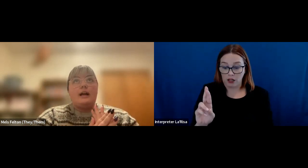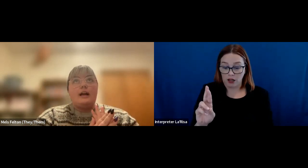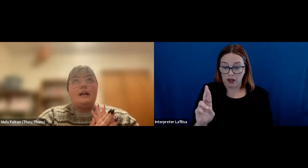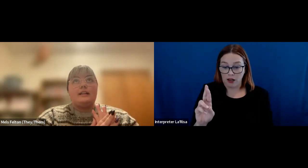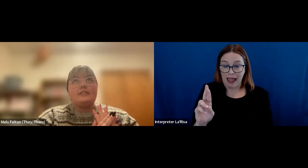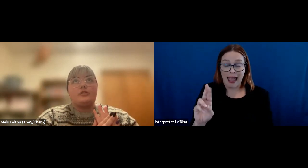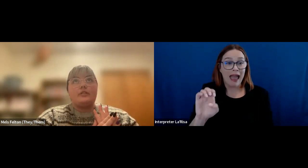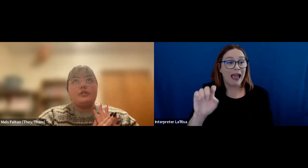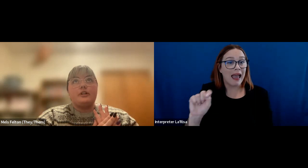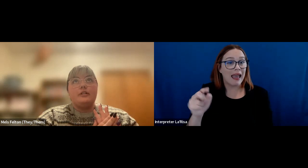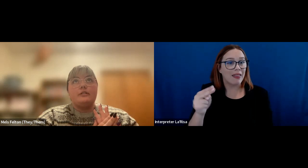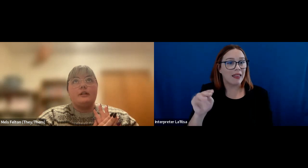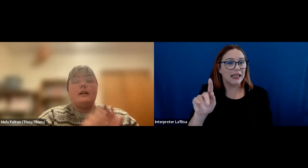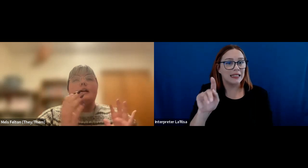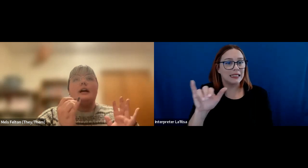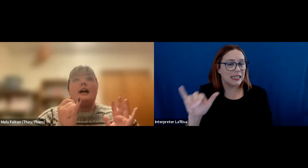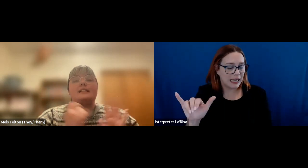social class structure,